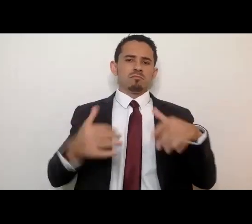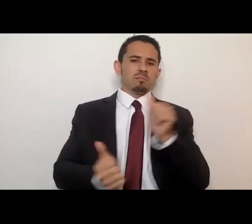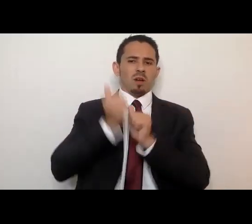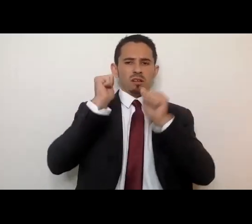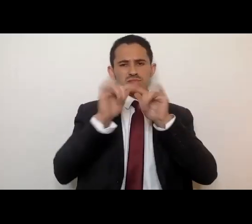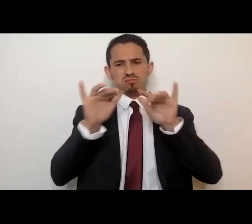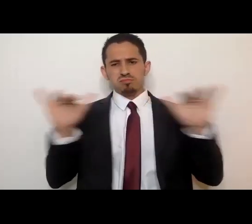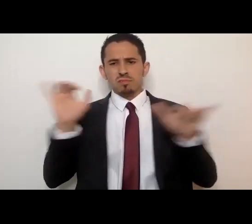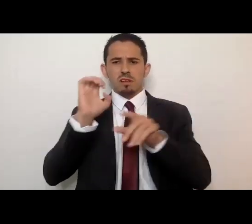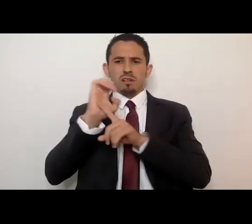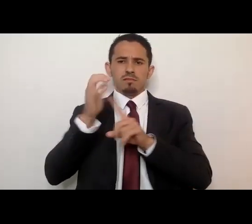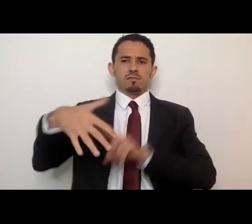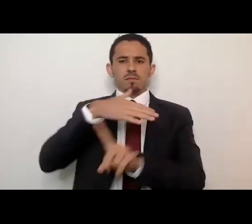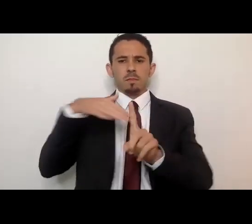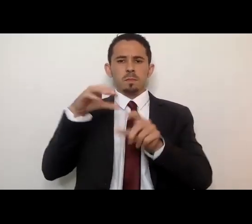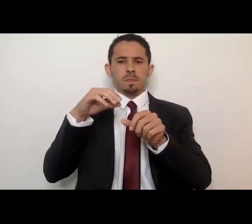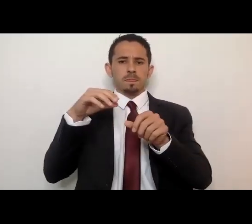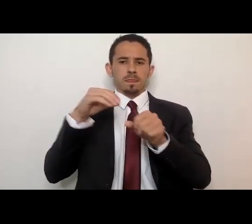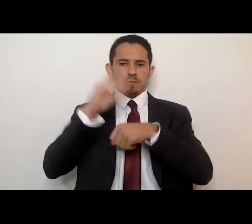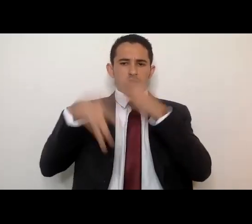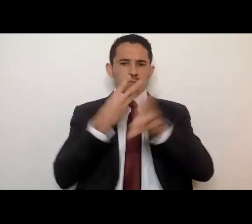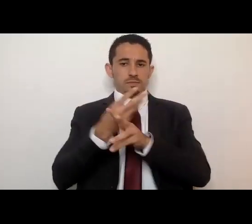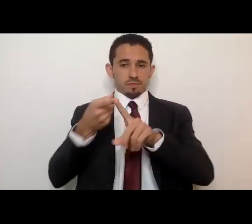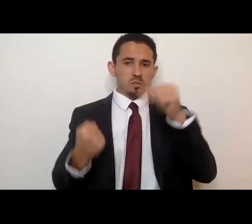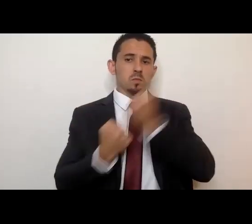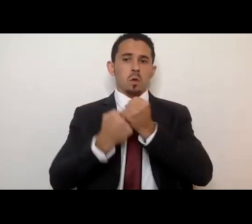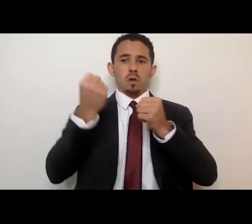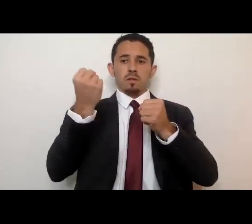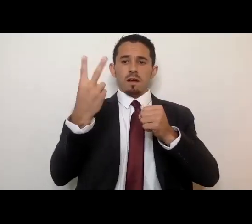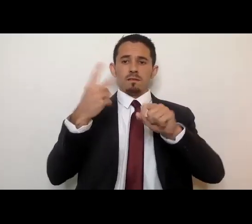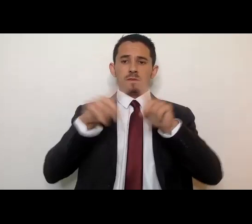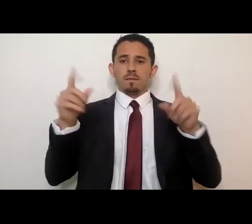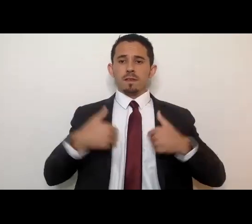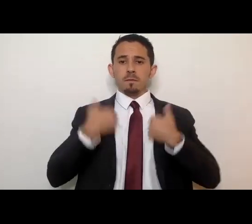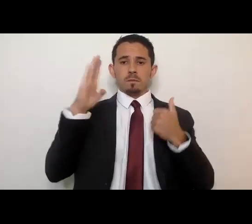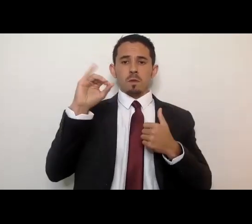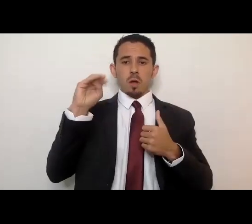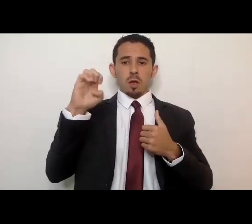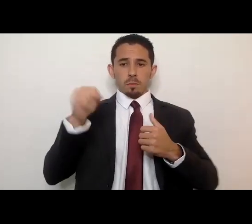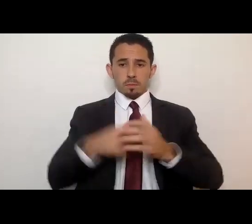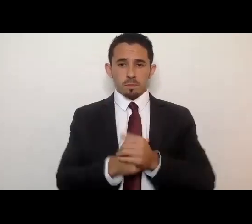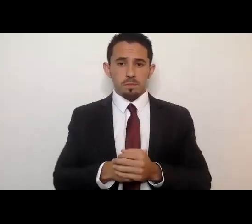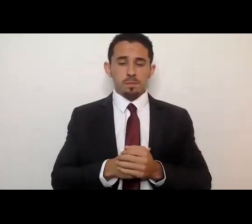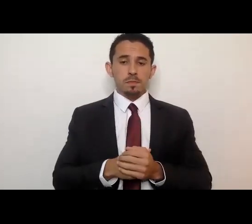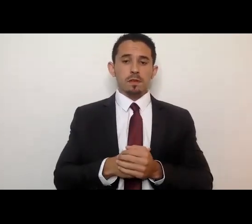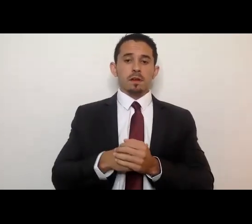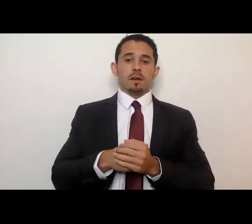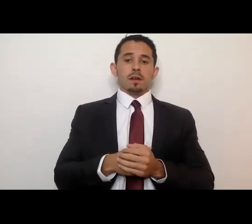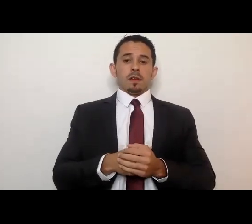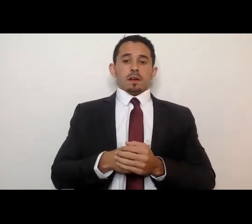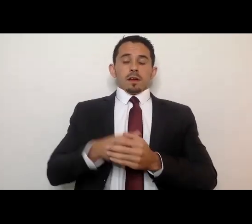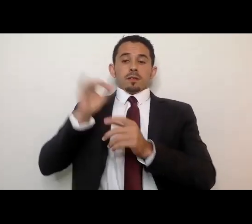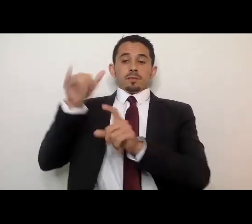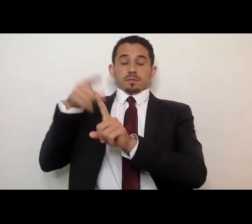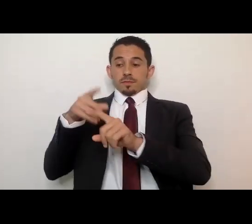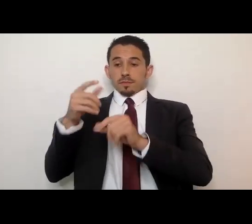Ecuador is known as one of the most ecologically diverse places in the world. It supports 12 different life zones.